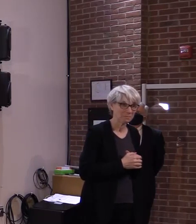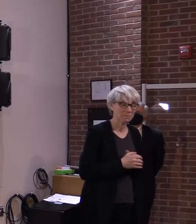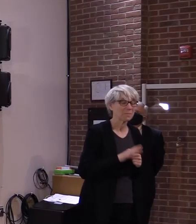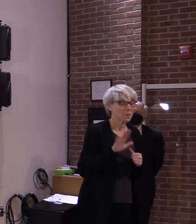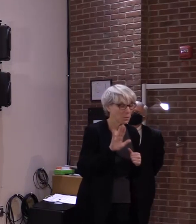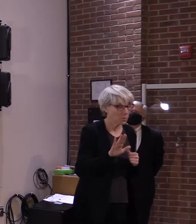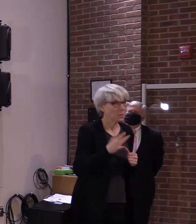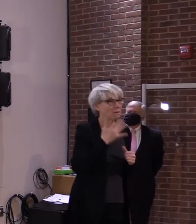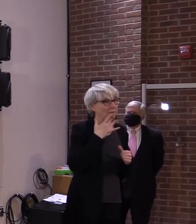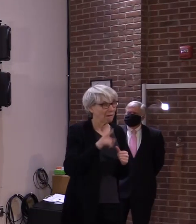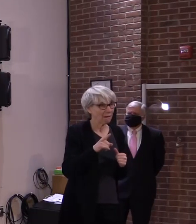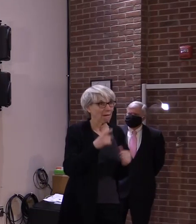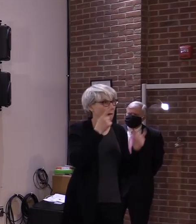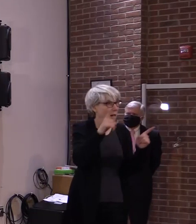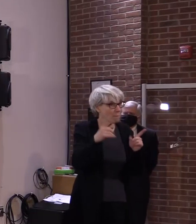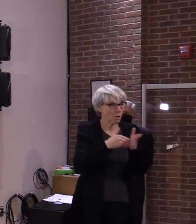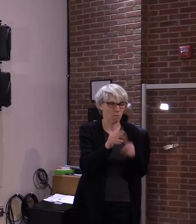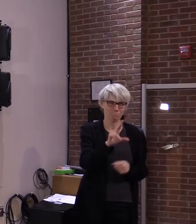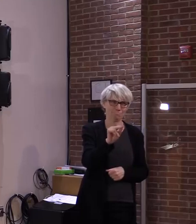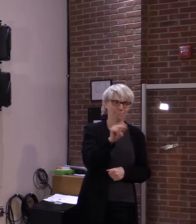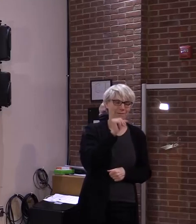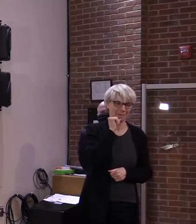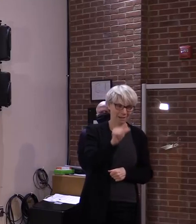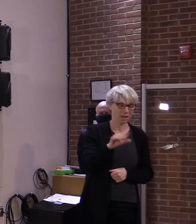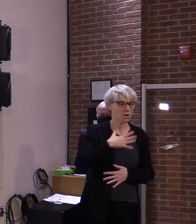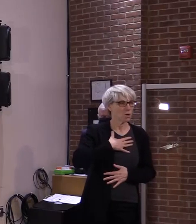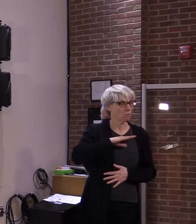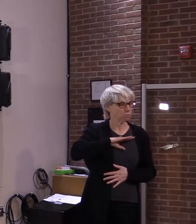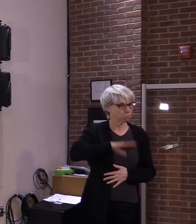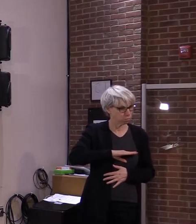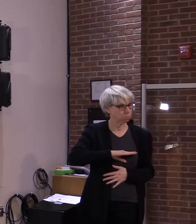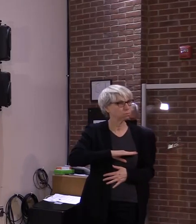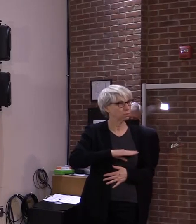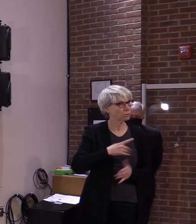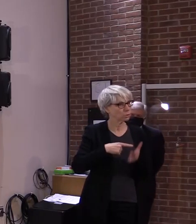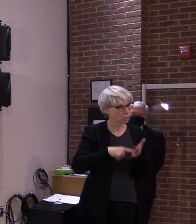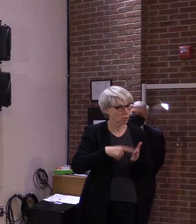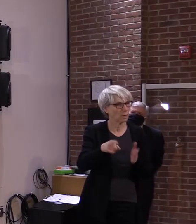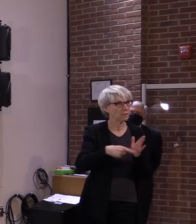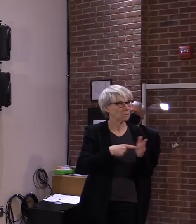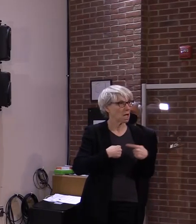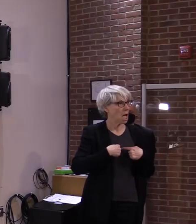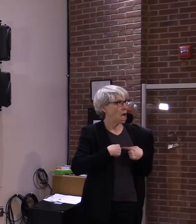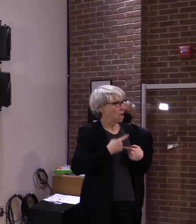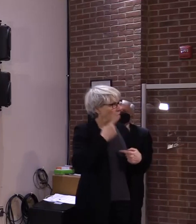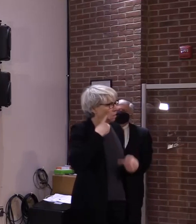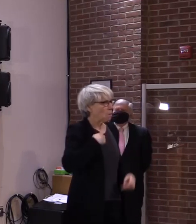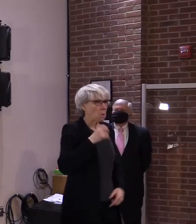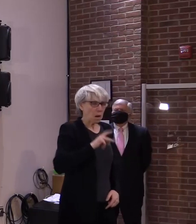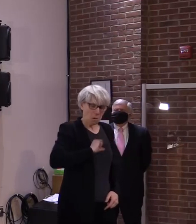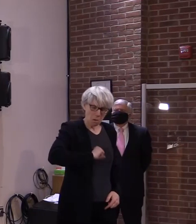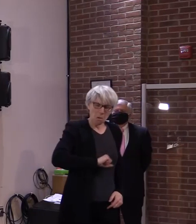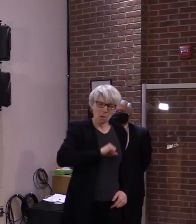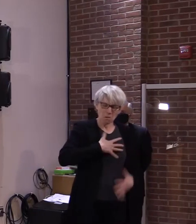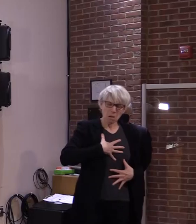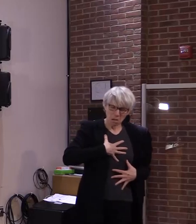Luckily, this experience is not common, but it does illustrate how it can be difficult to tell when you may be in need of medical